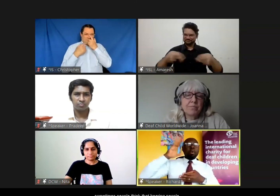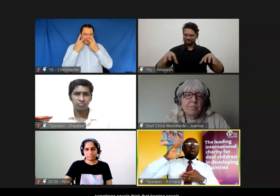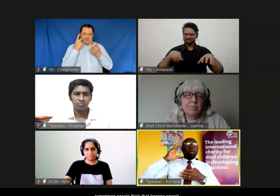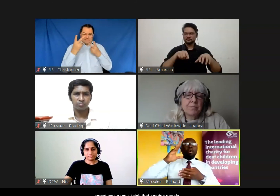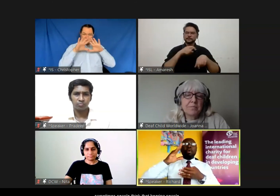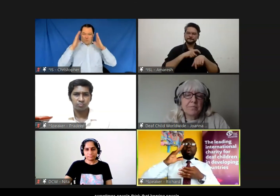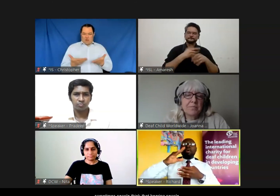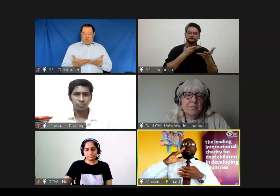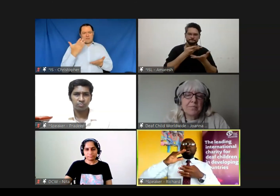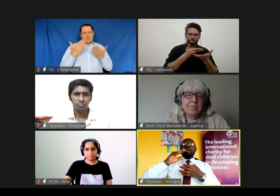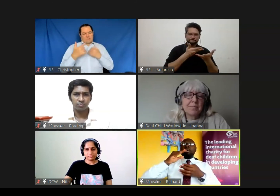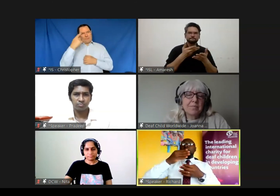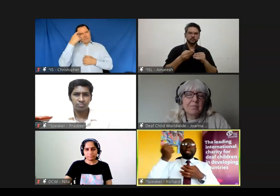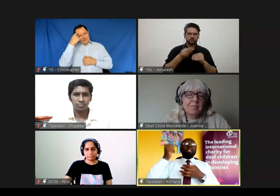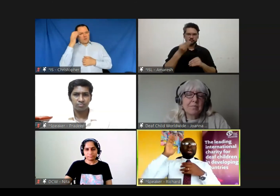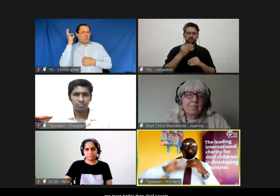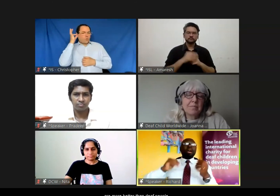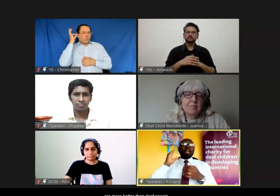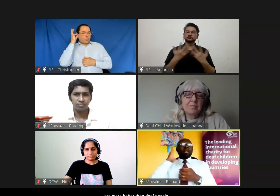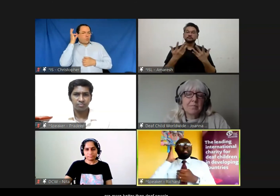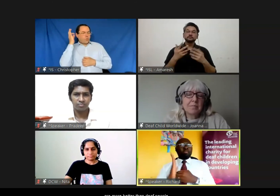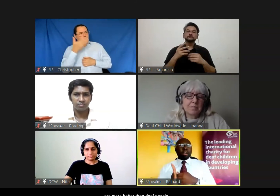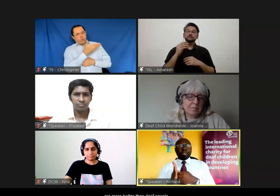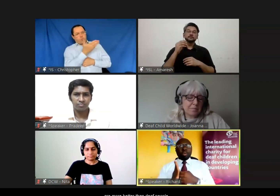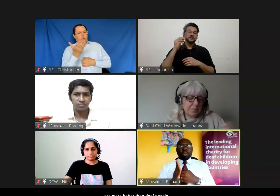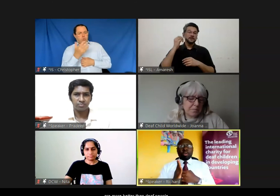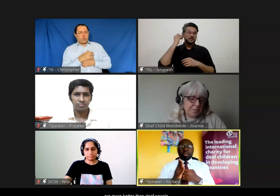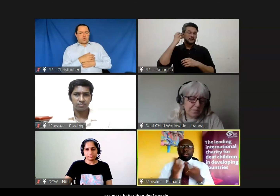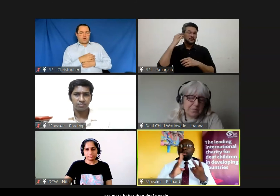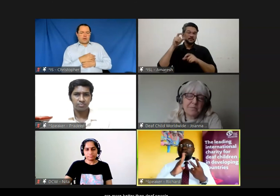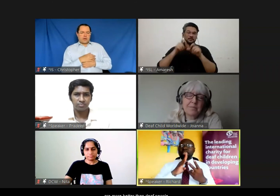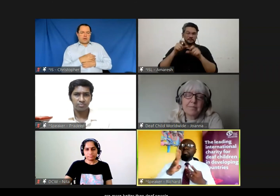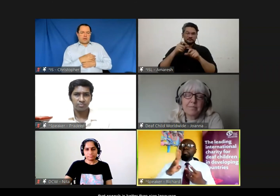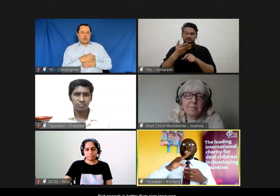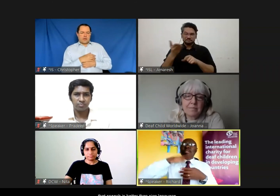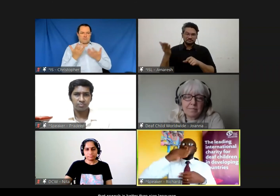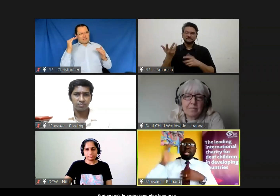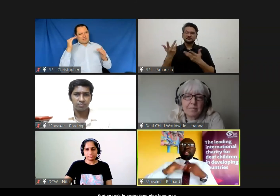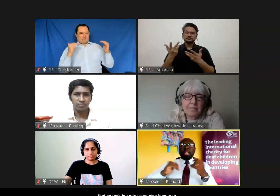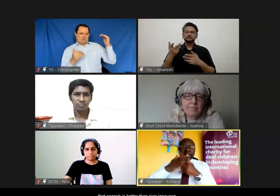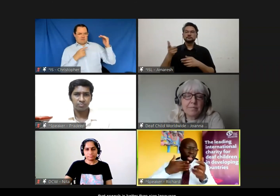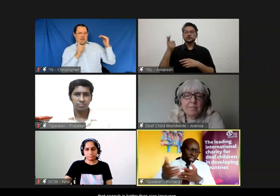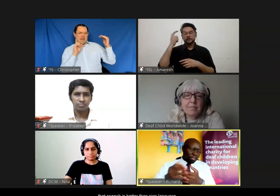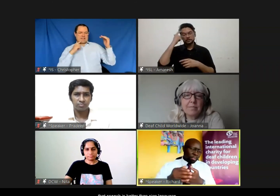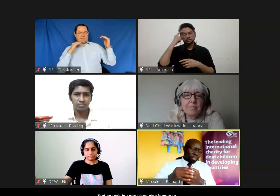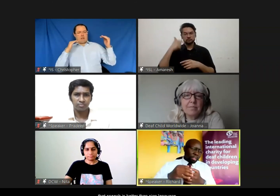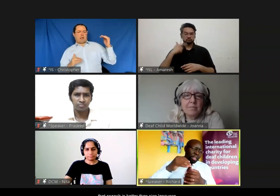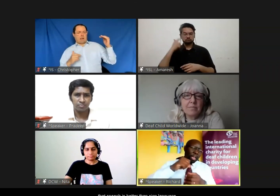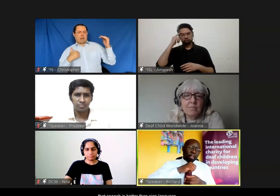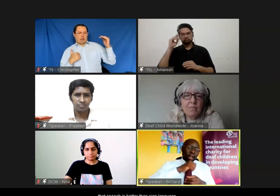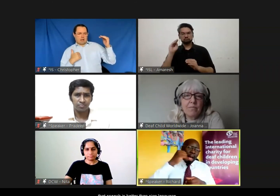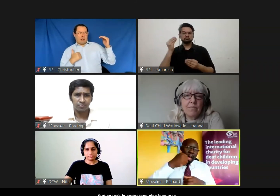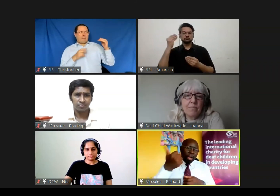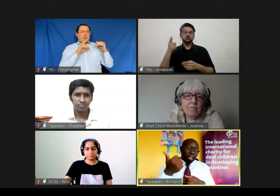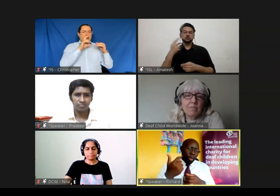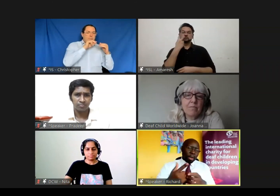we feel that hearing people are more better than deaf people, that speech is better than